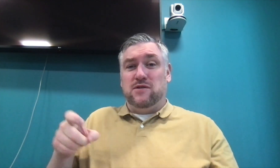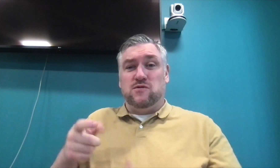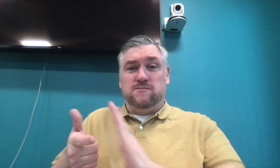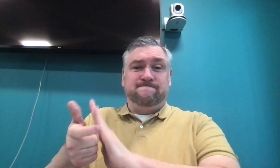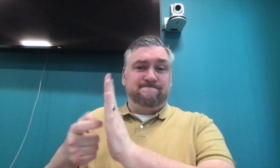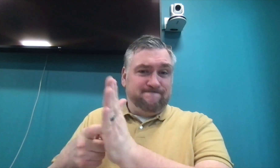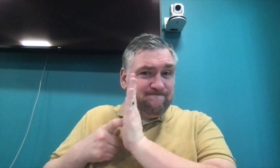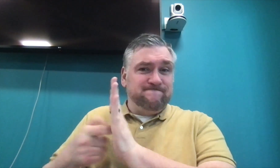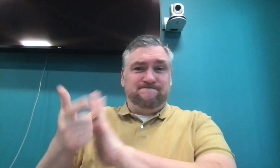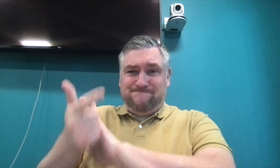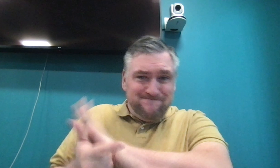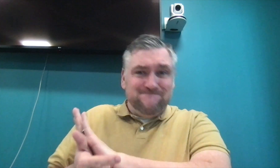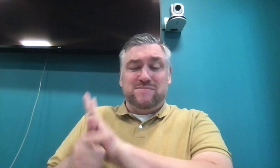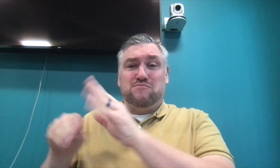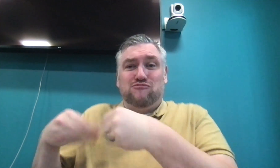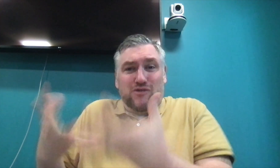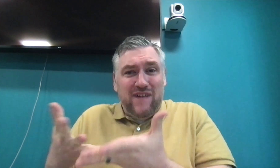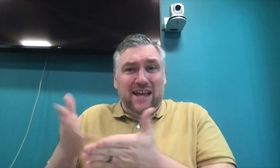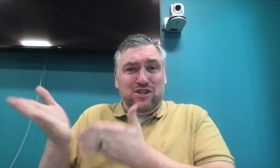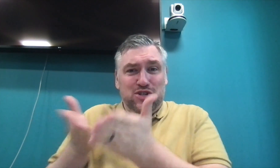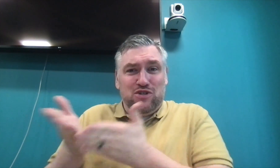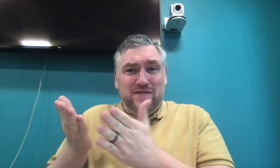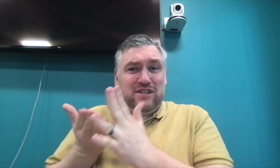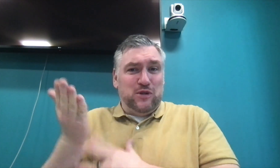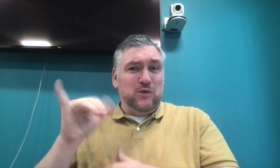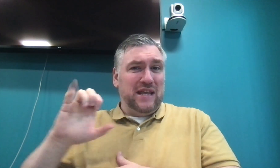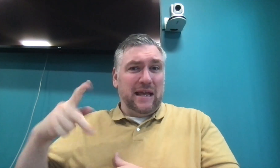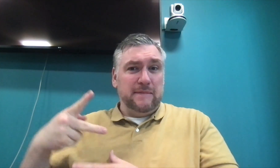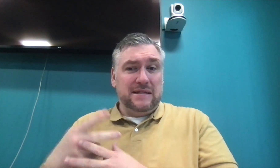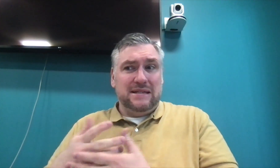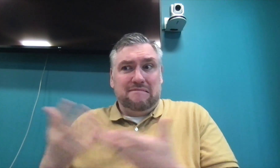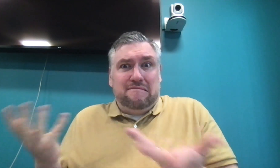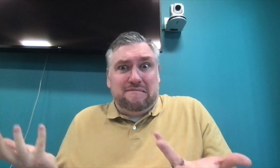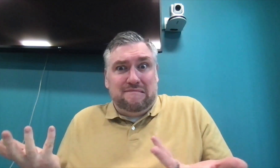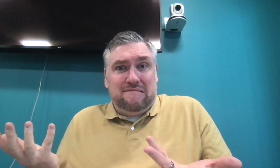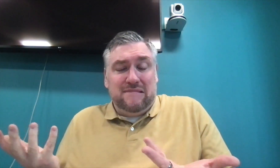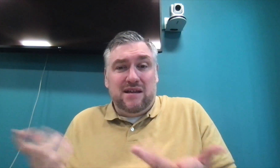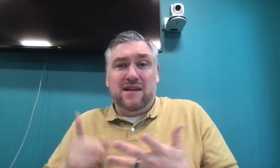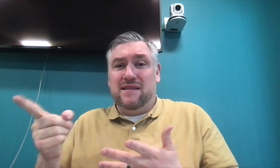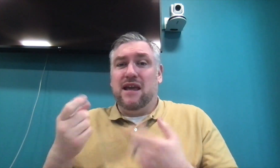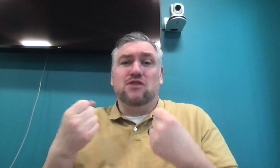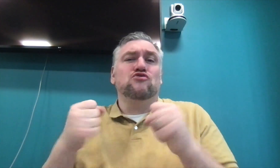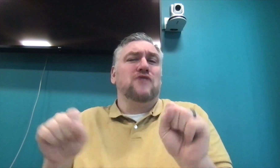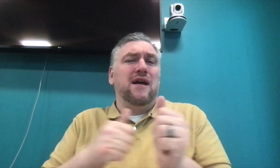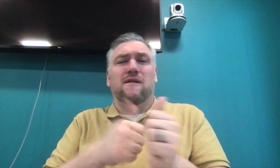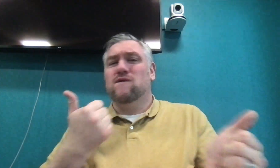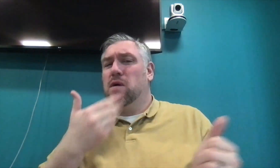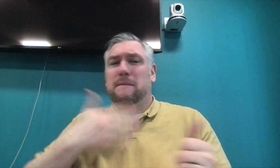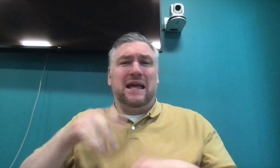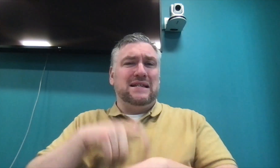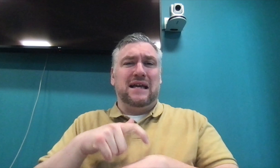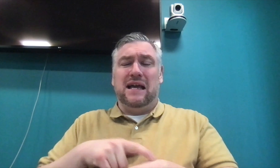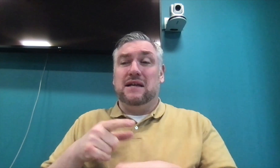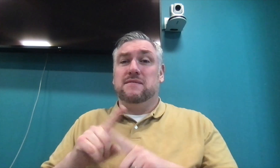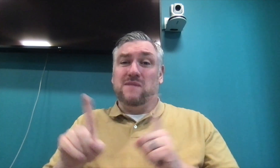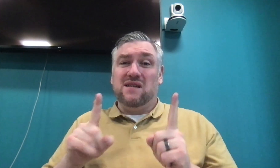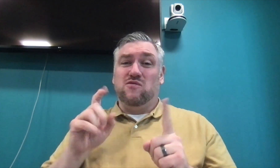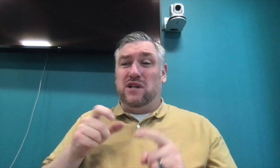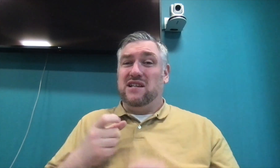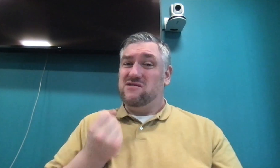sorry, and they are legally required to provide these services on the IEP. They try to avoid the bad